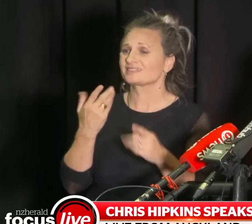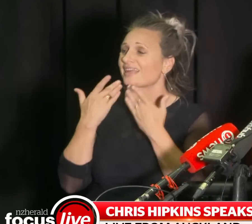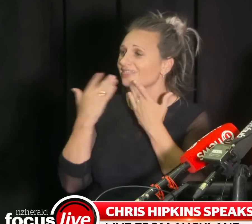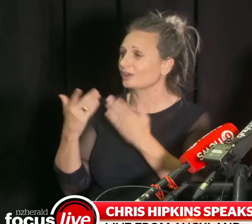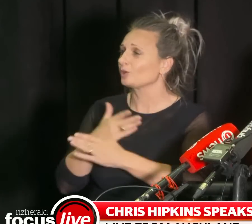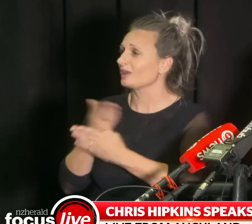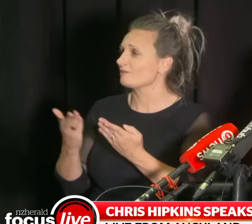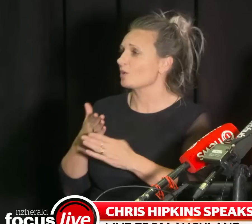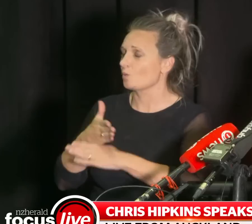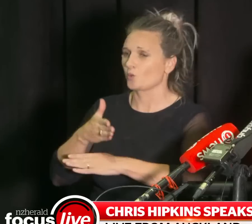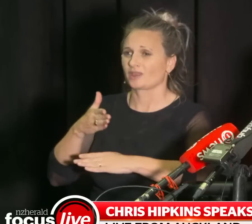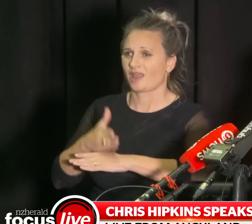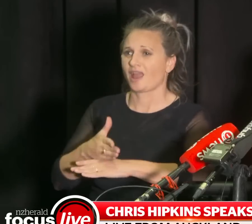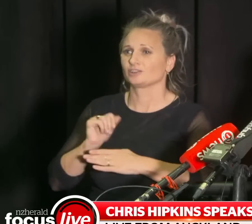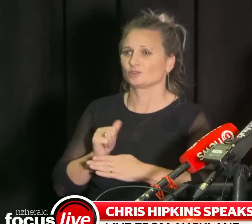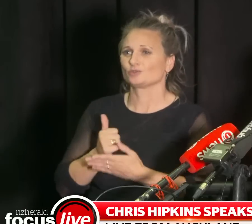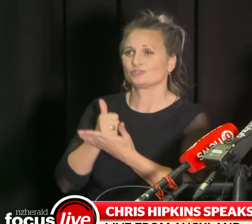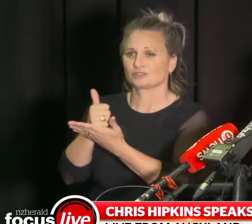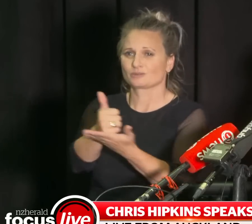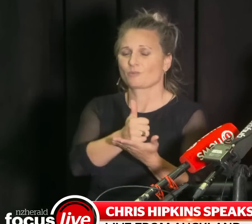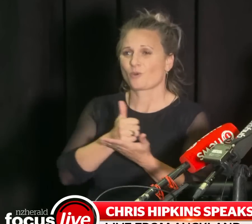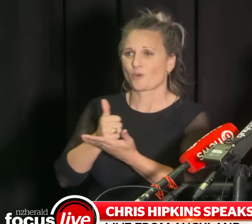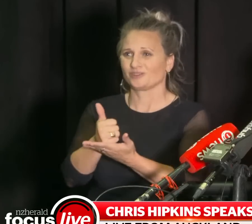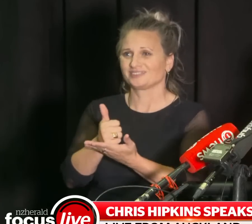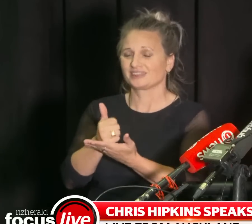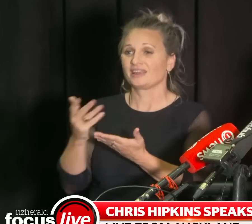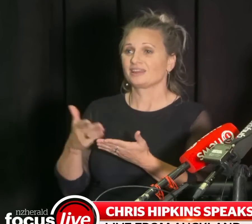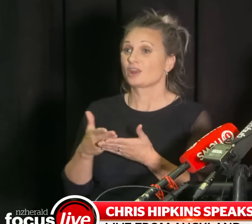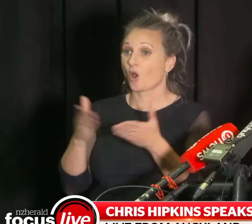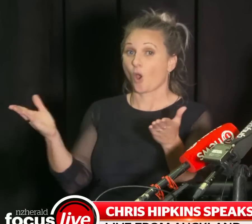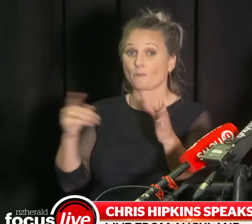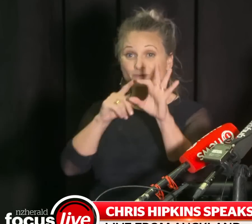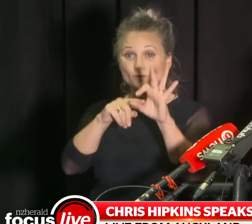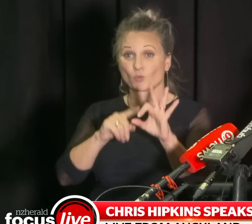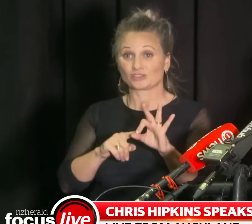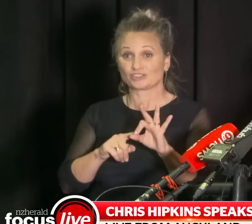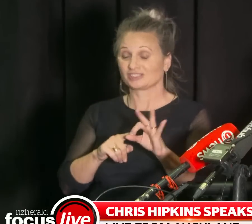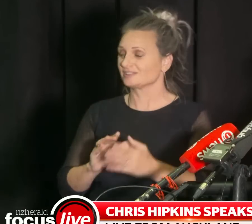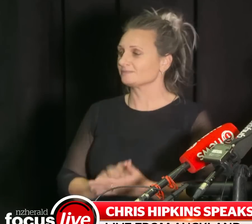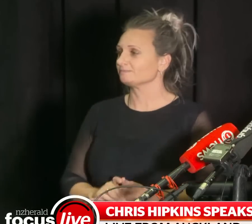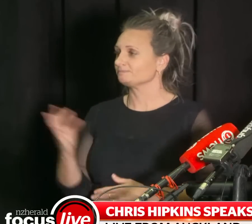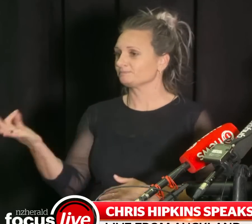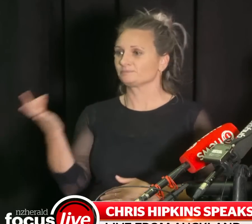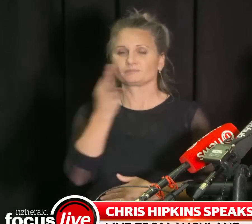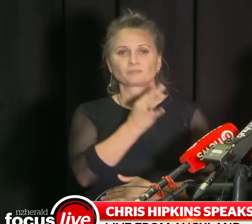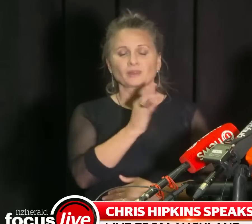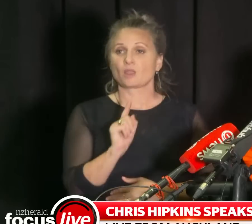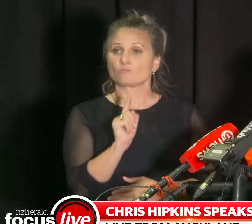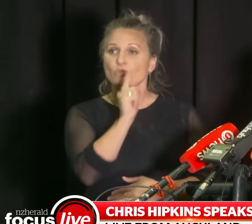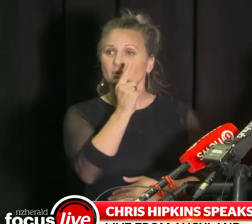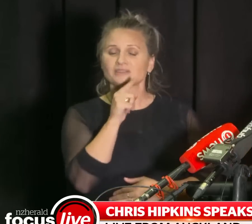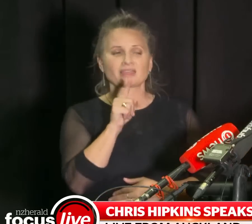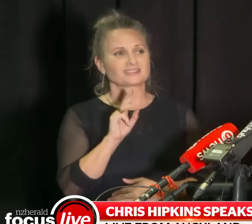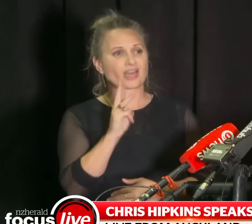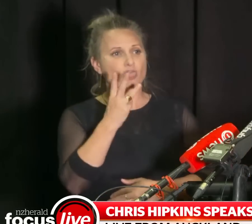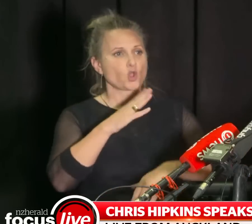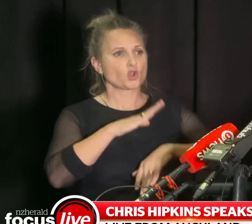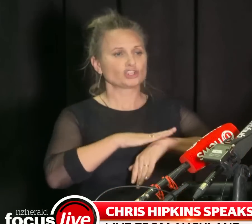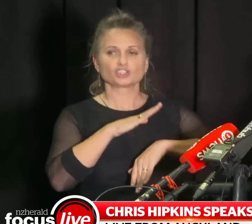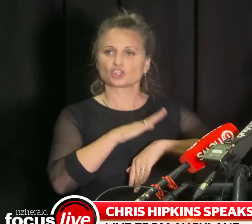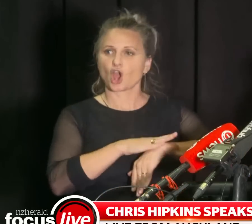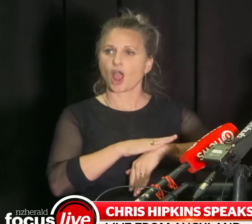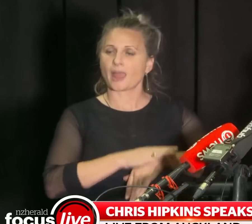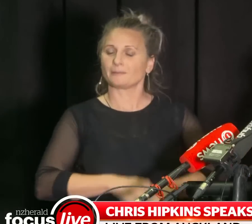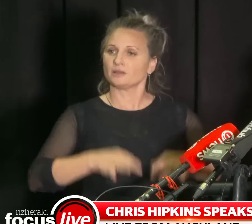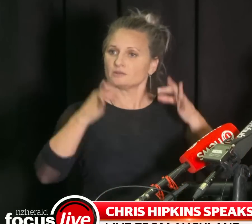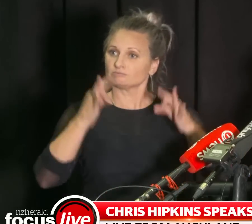those who need that extra support. I'm now happy to open up for questions. Prime Minister, this is the third time that state of emergency has